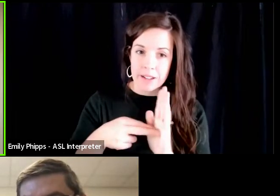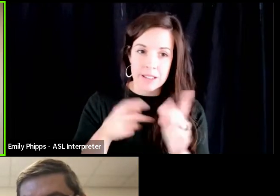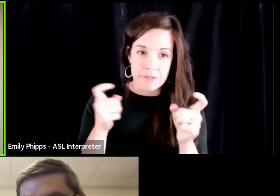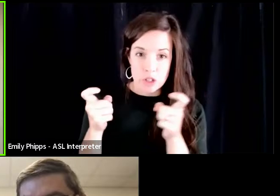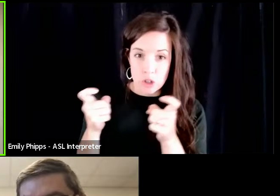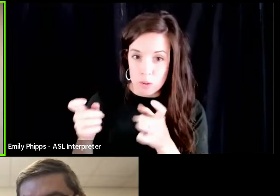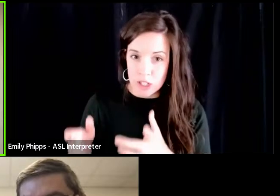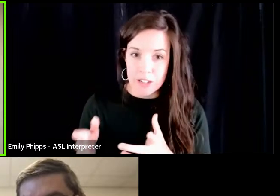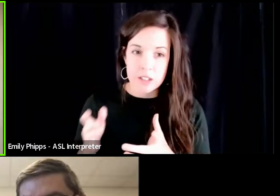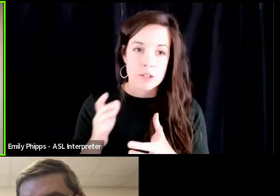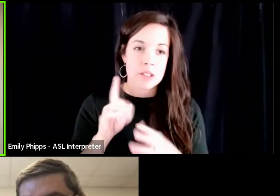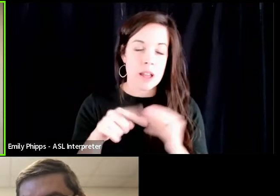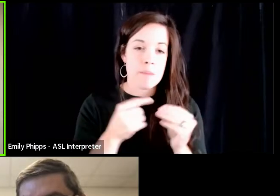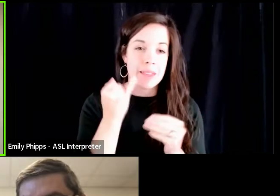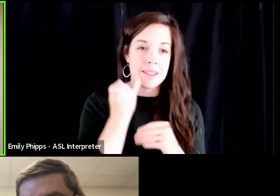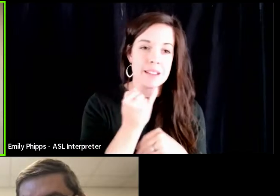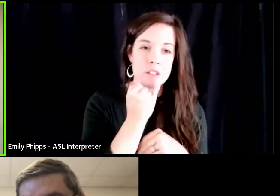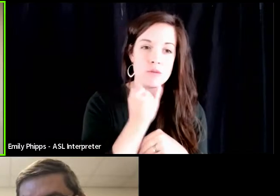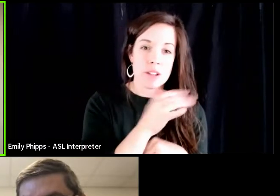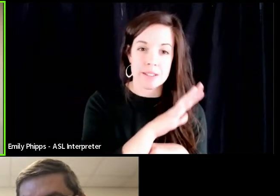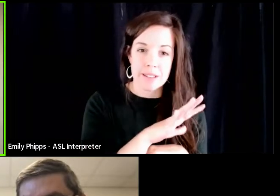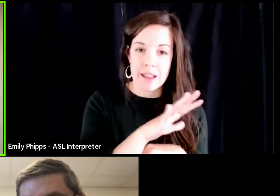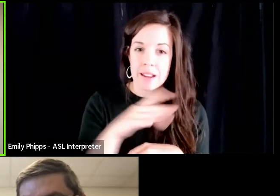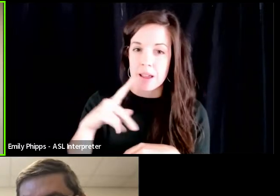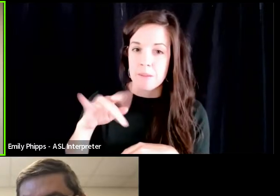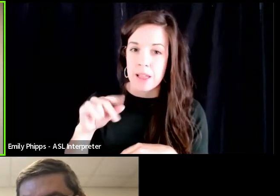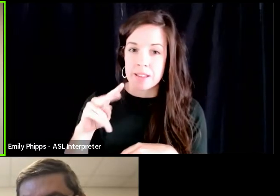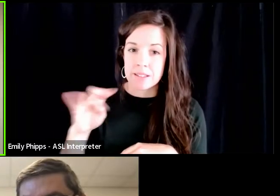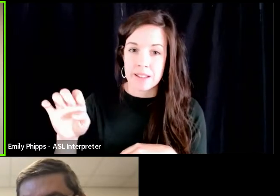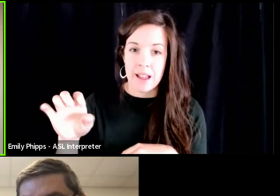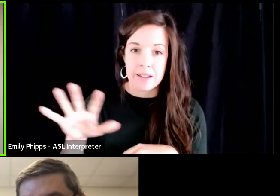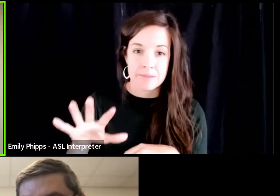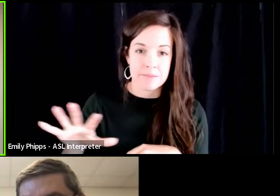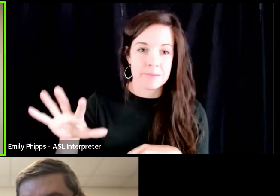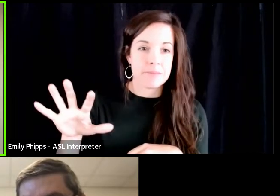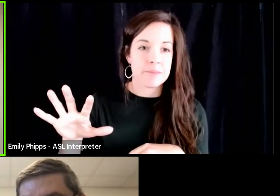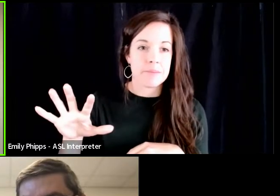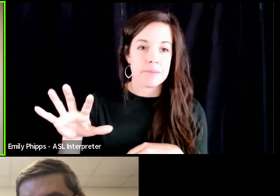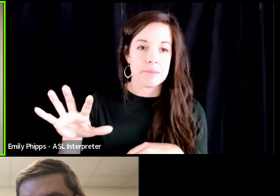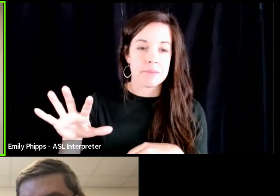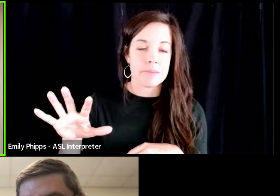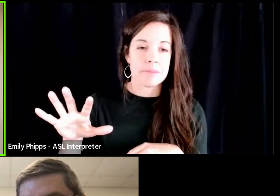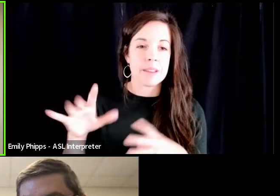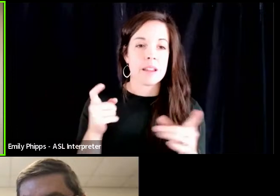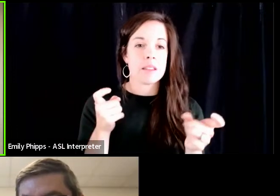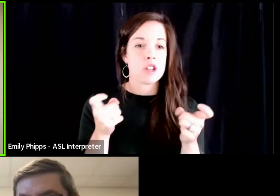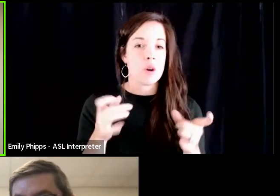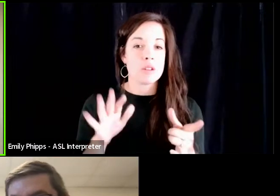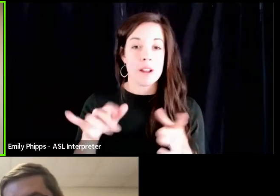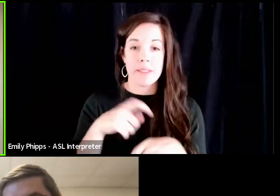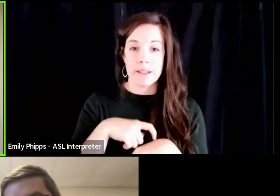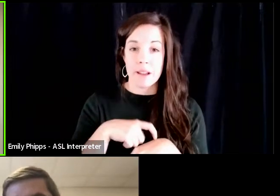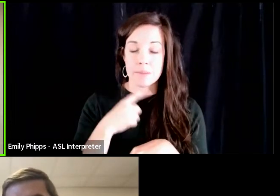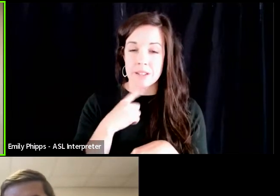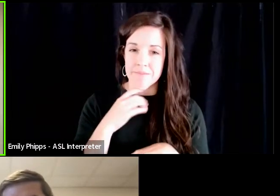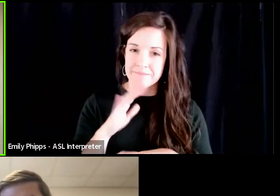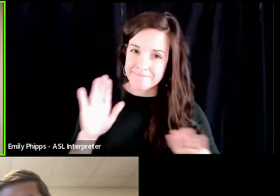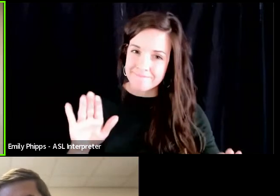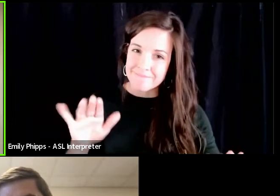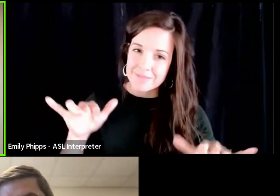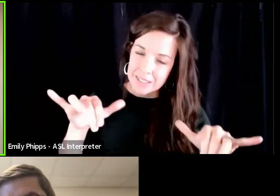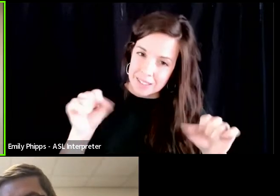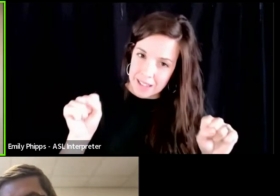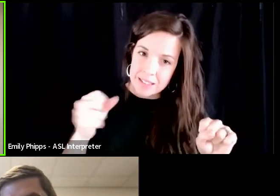the Israeli side and on the Palestinian side. And on the Israeli side, the negotiator at the time said, look, you know, yes, I